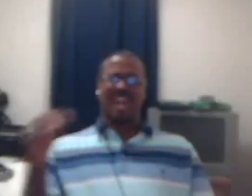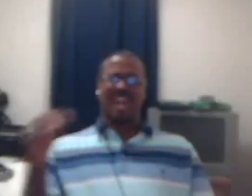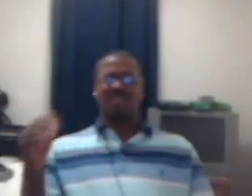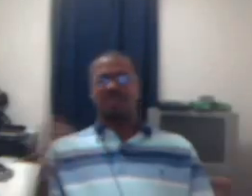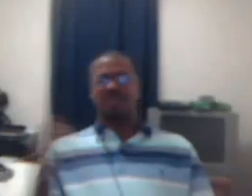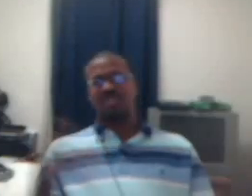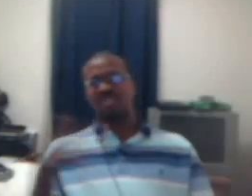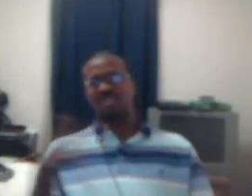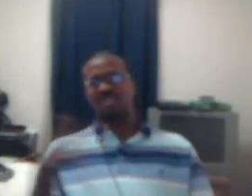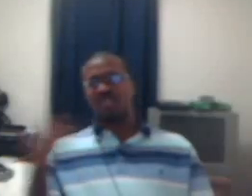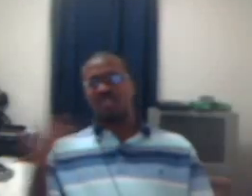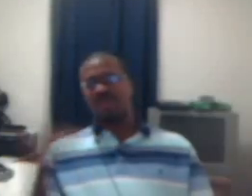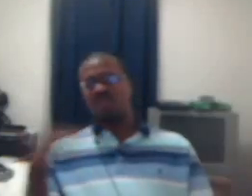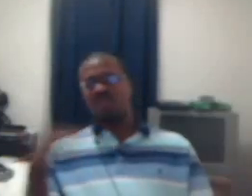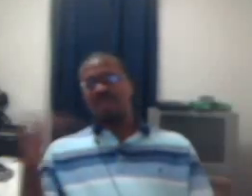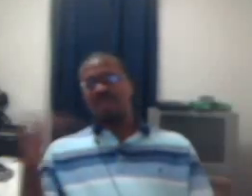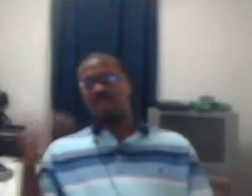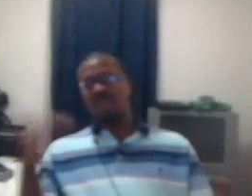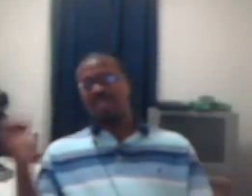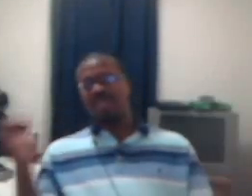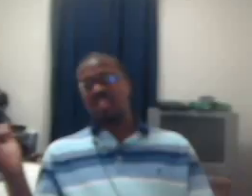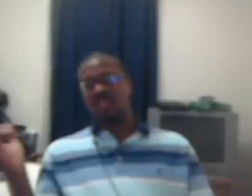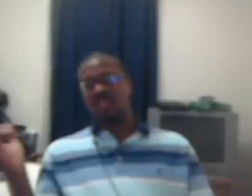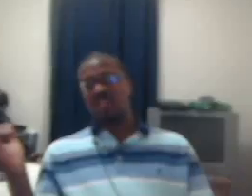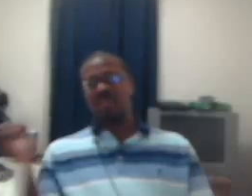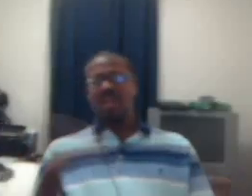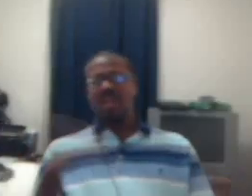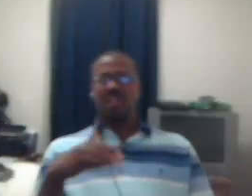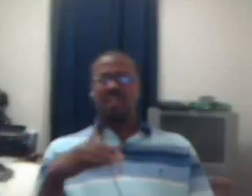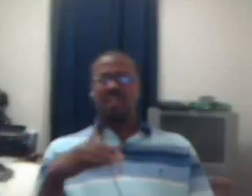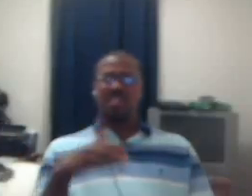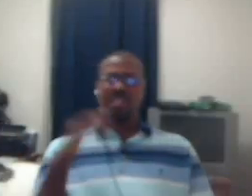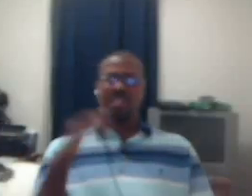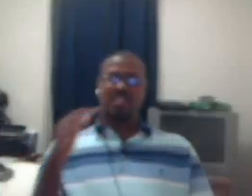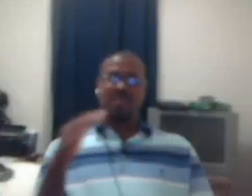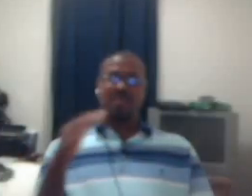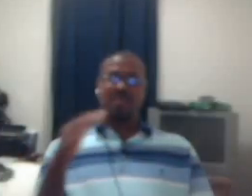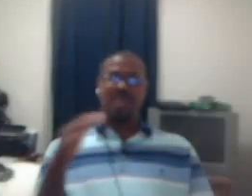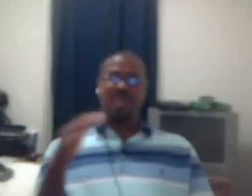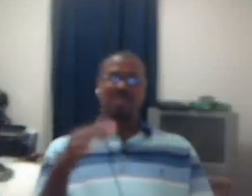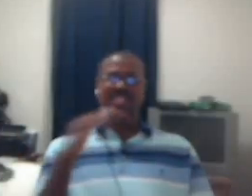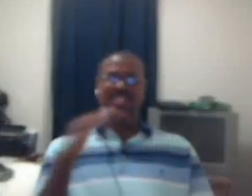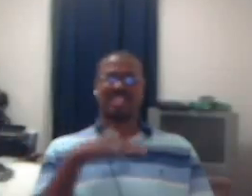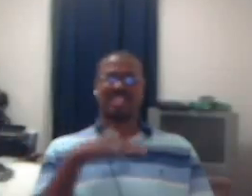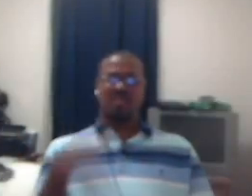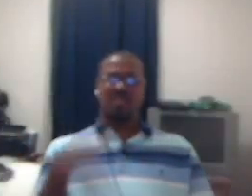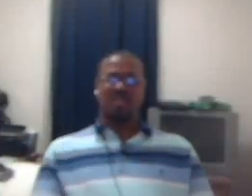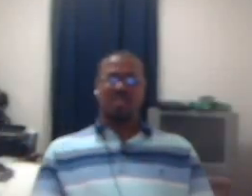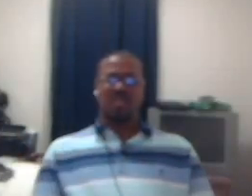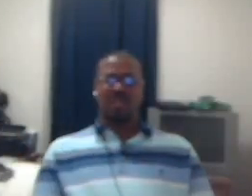don't know if he was just talking about black women in general or just certain black women that's no good,